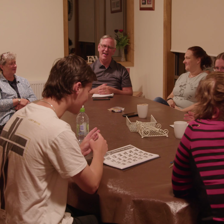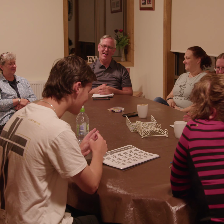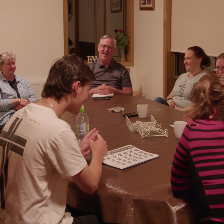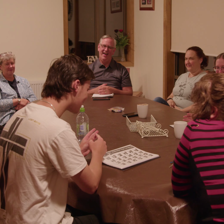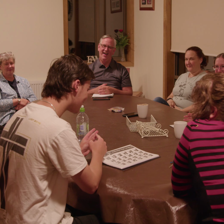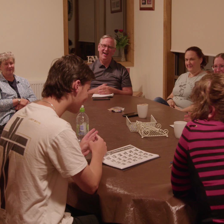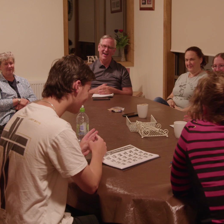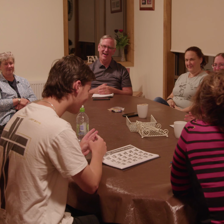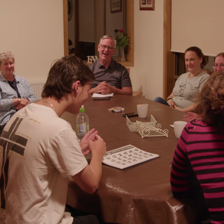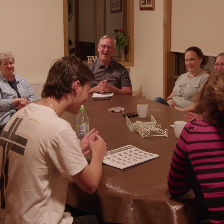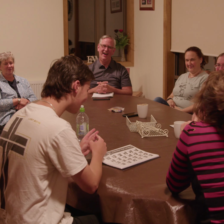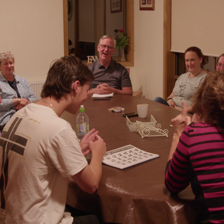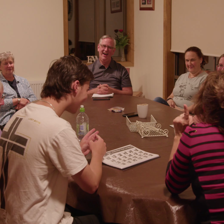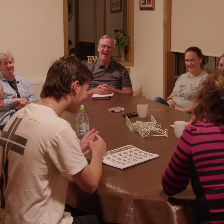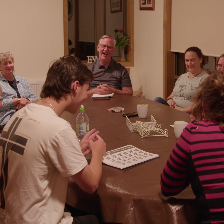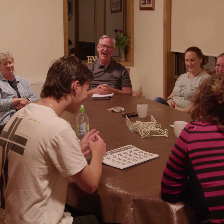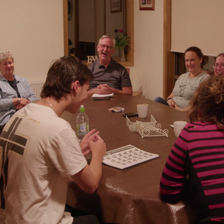difference. No, it won't.